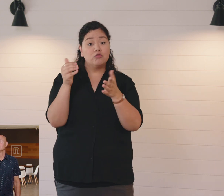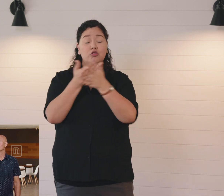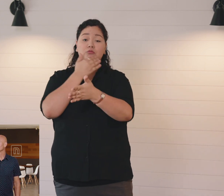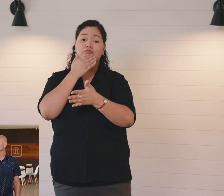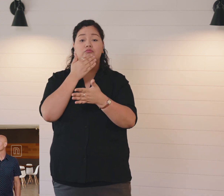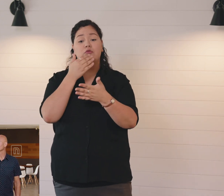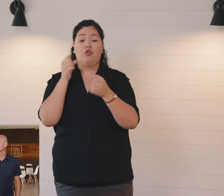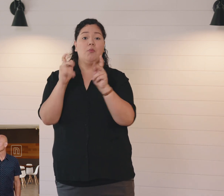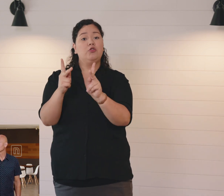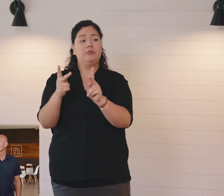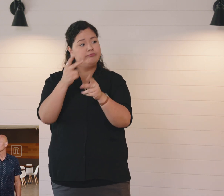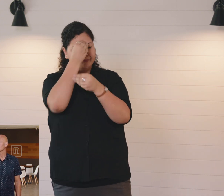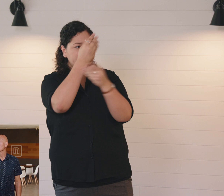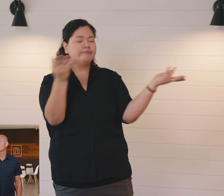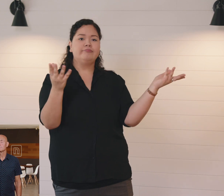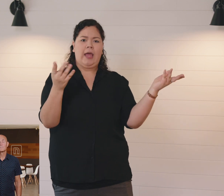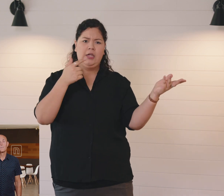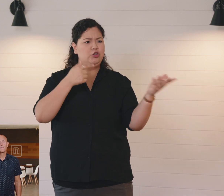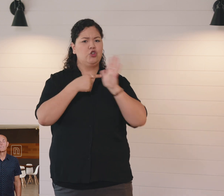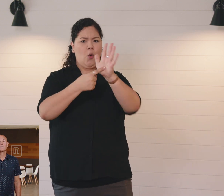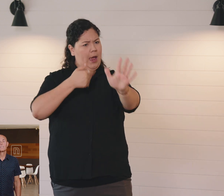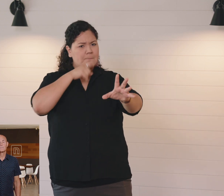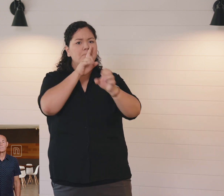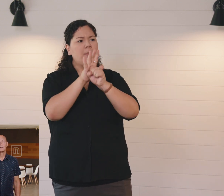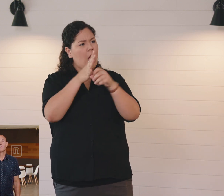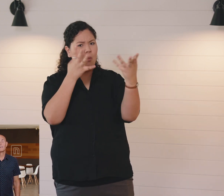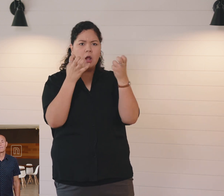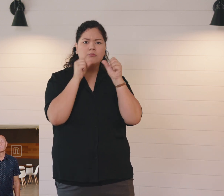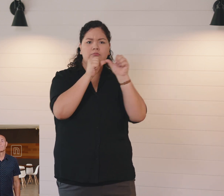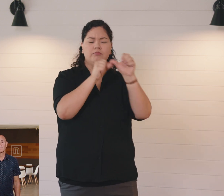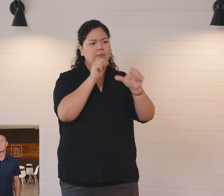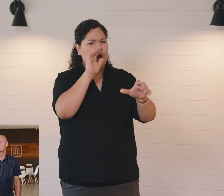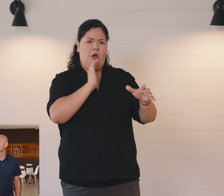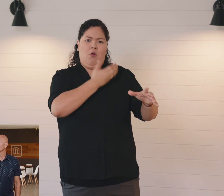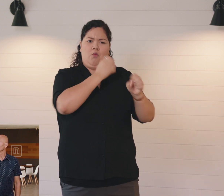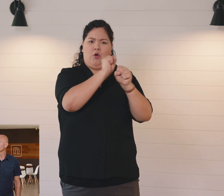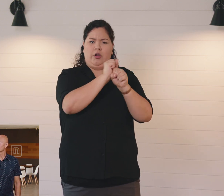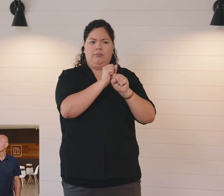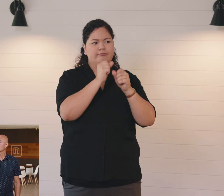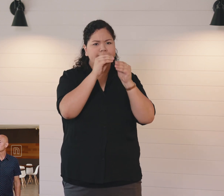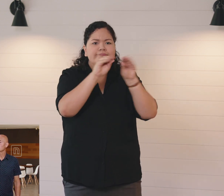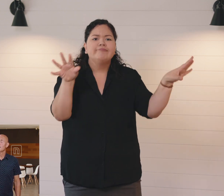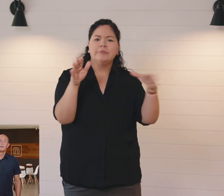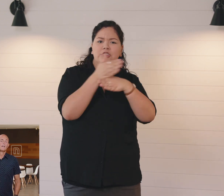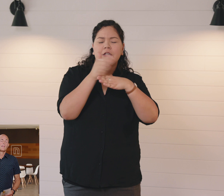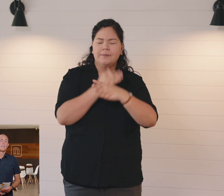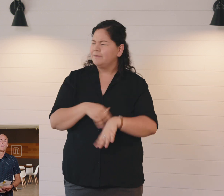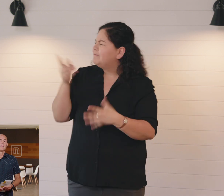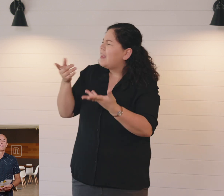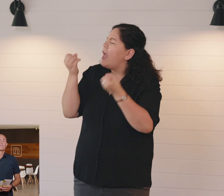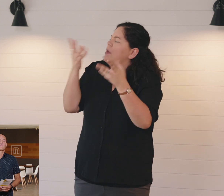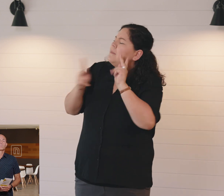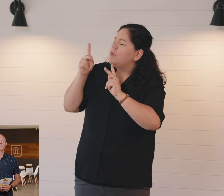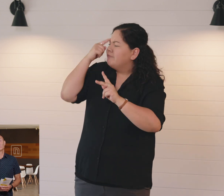I'm committed to the mission and the vision of Northview Church to make disciples. Dad, how many people do you think joined membership in this